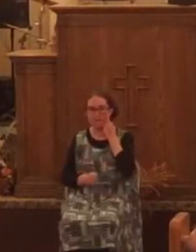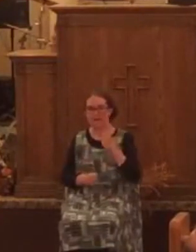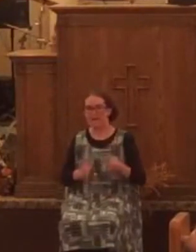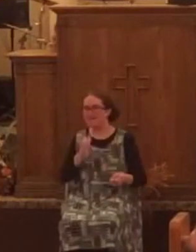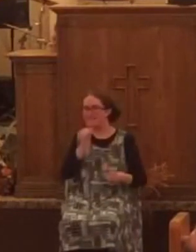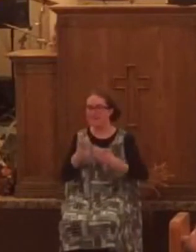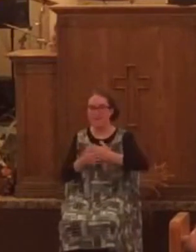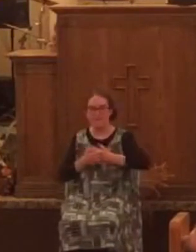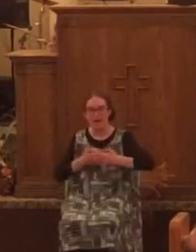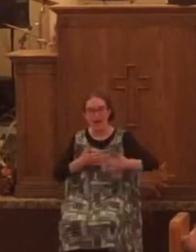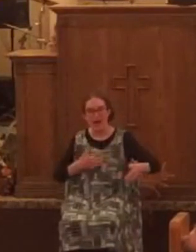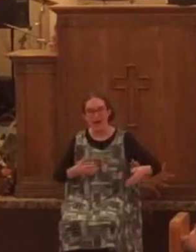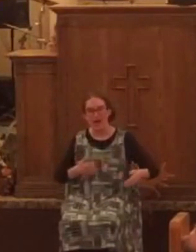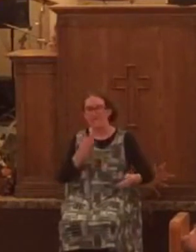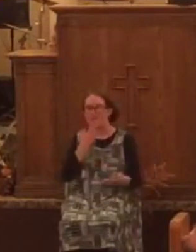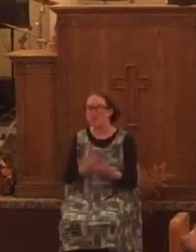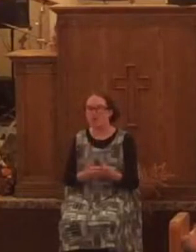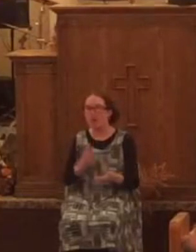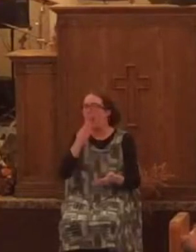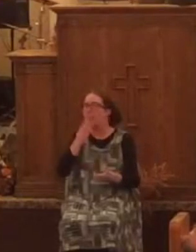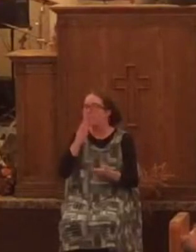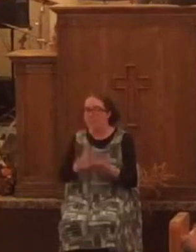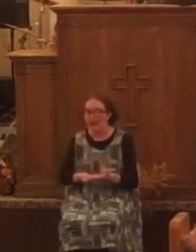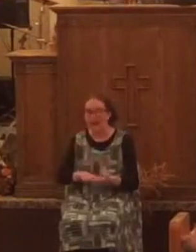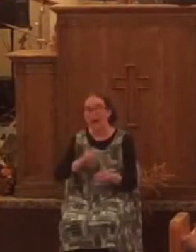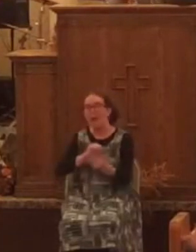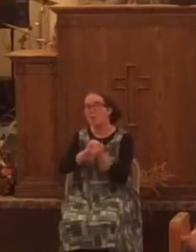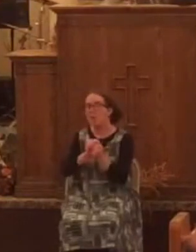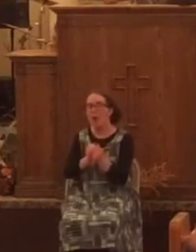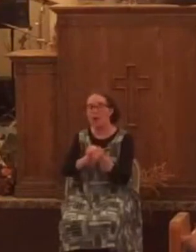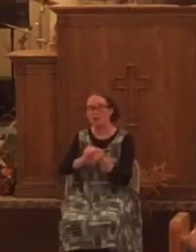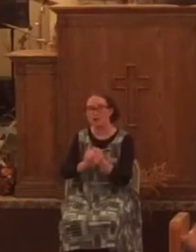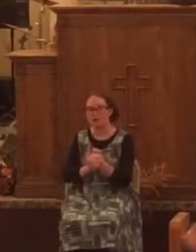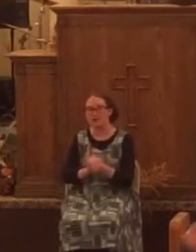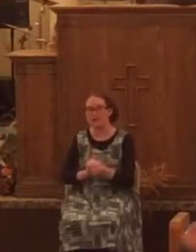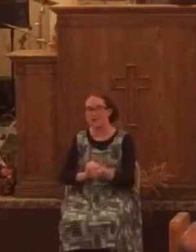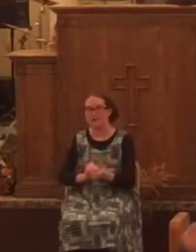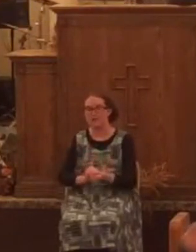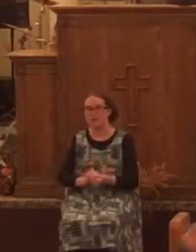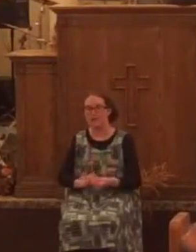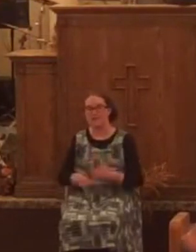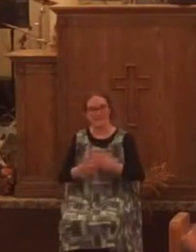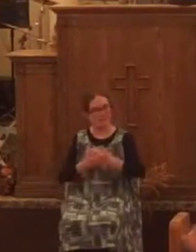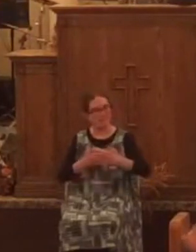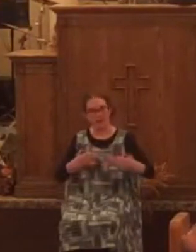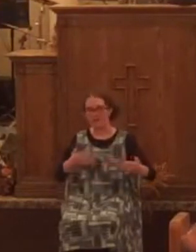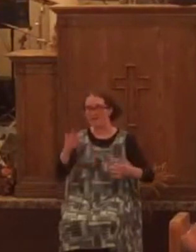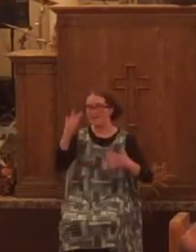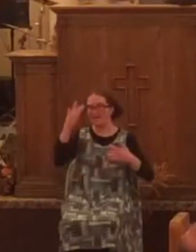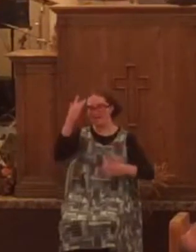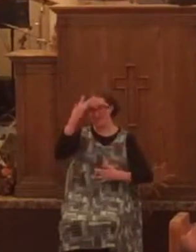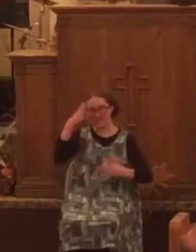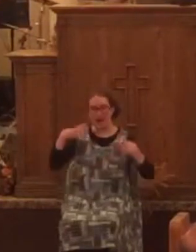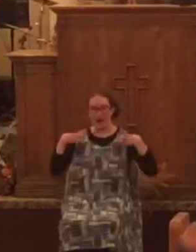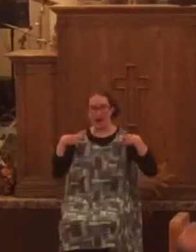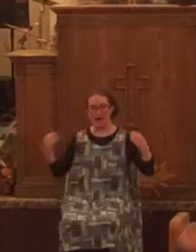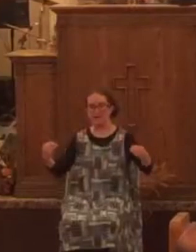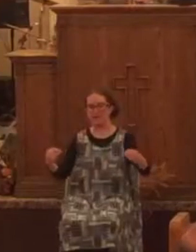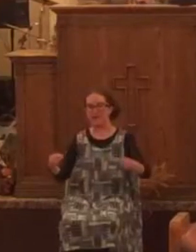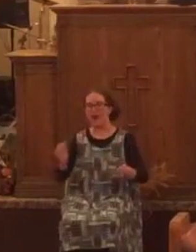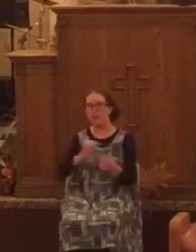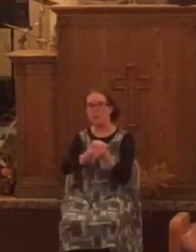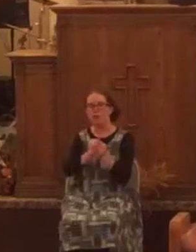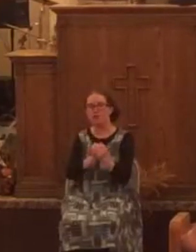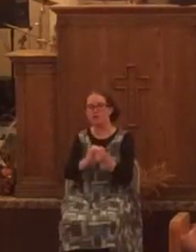doesn't matter if it's going good, going bad. I'm washed. Amen. It doesn't matter, sick or healthy. I'm